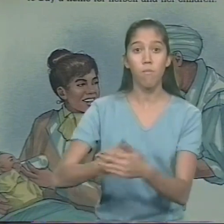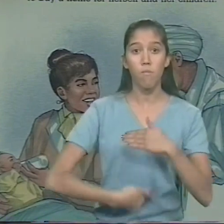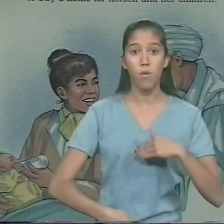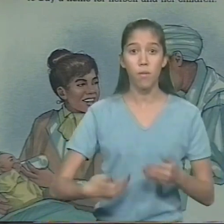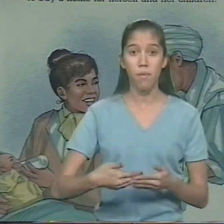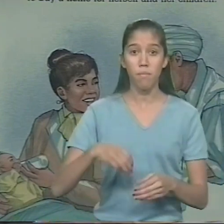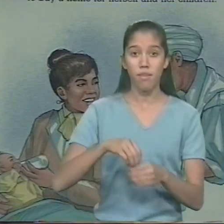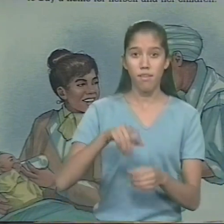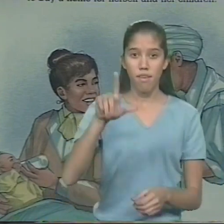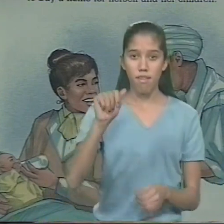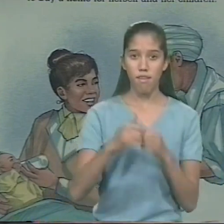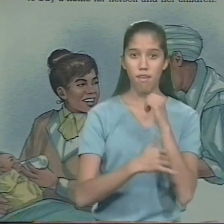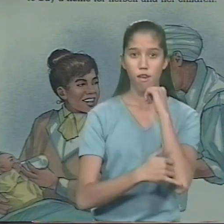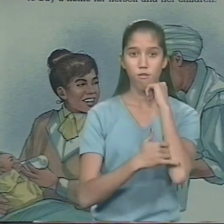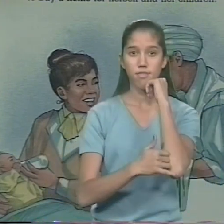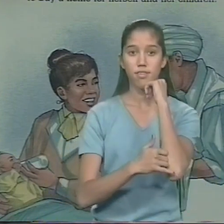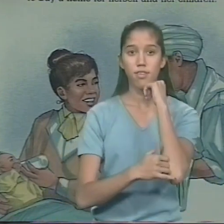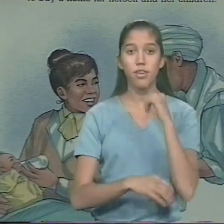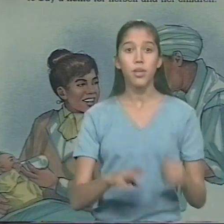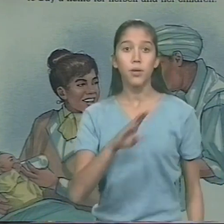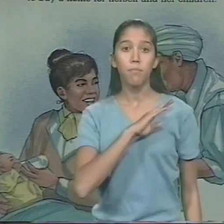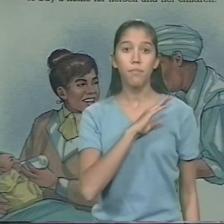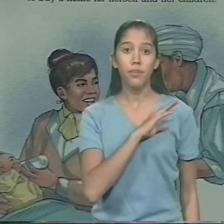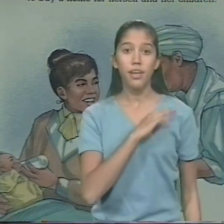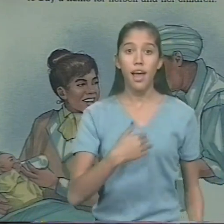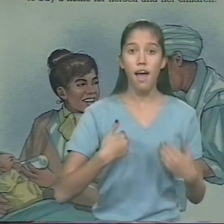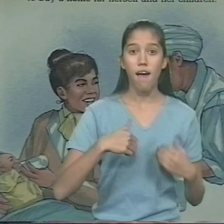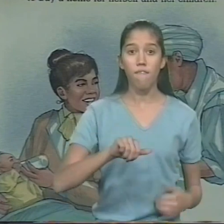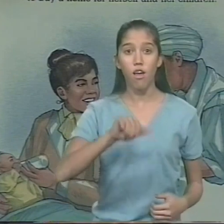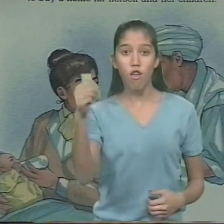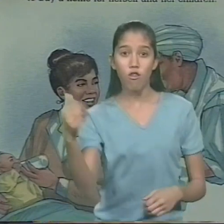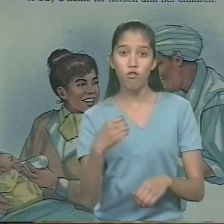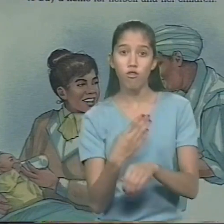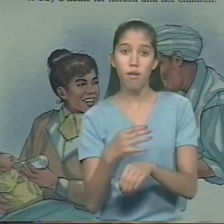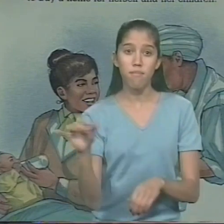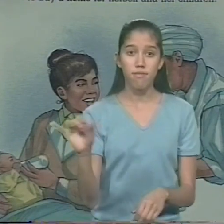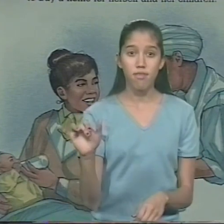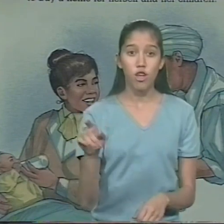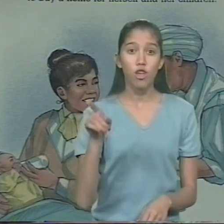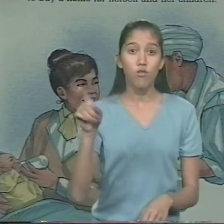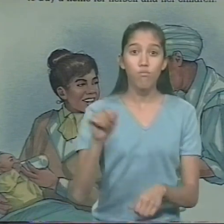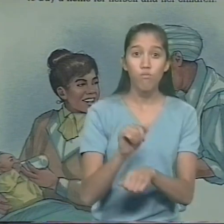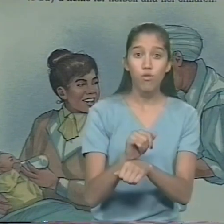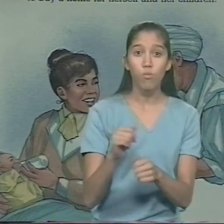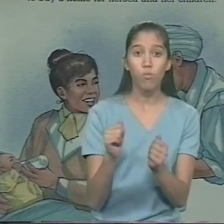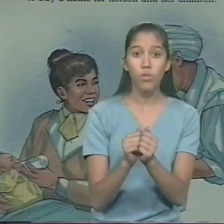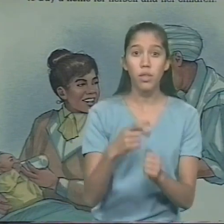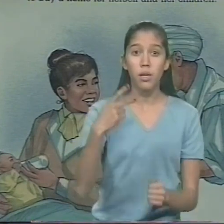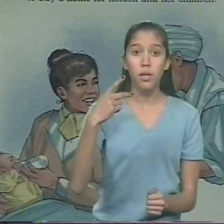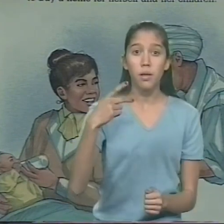Biddy took other jobs too. She worked with patients in the hospital and sick prisoners in jail.